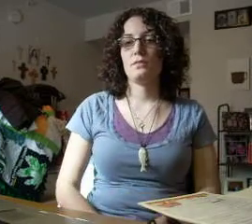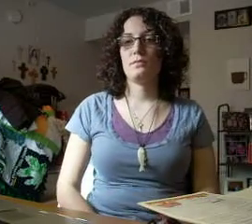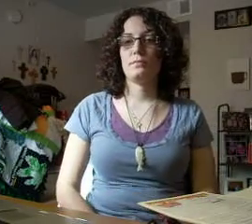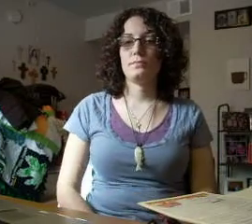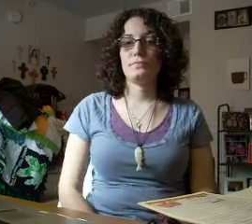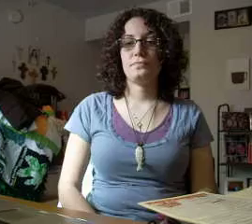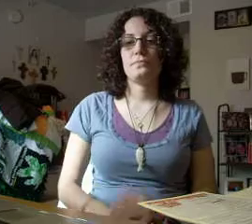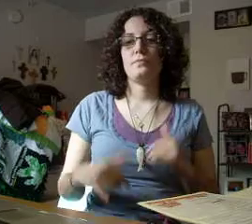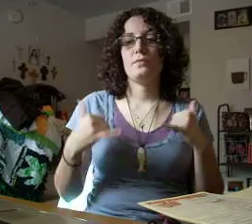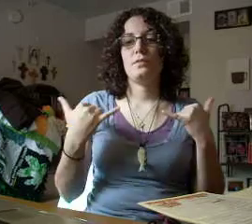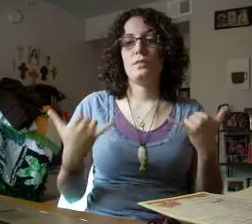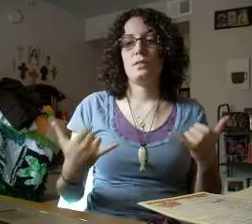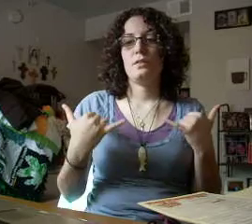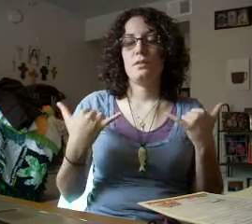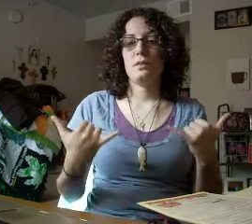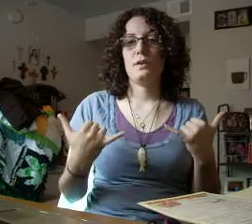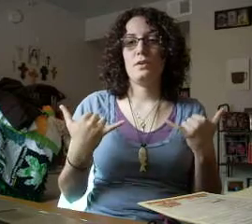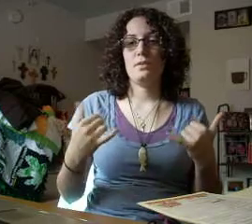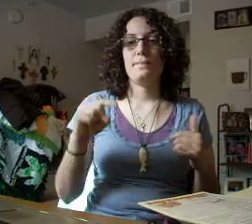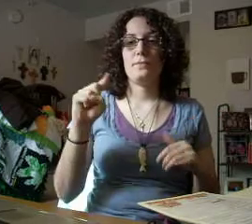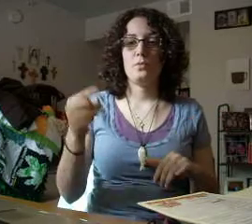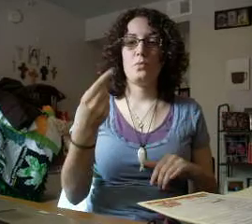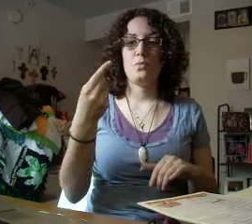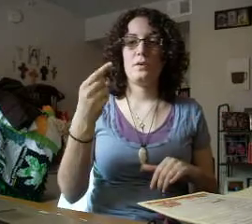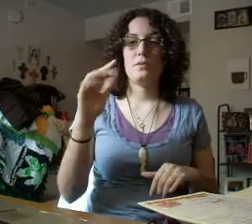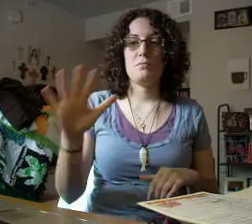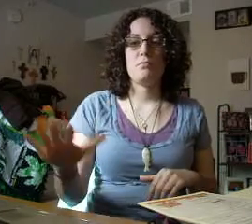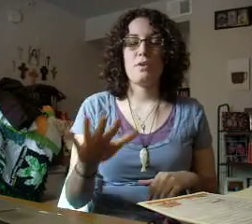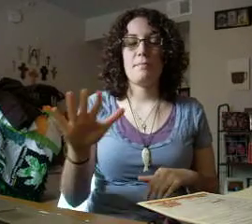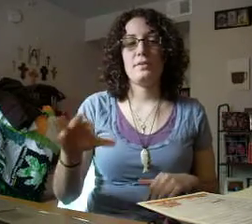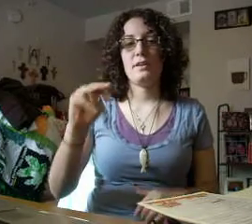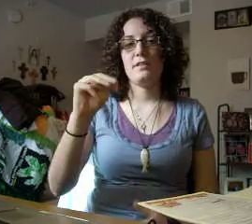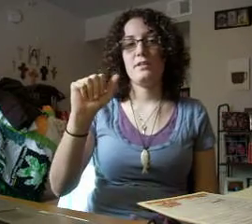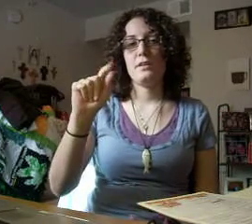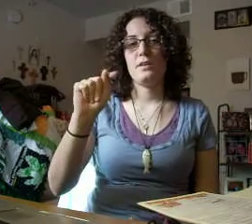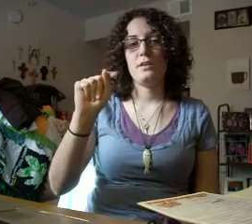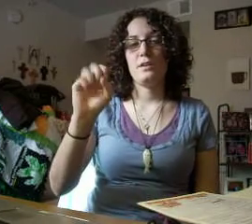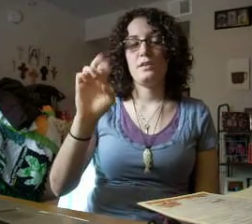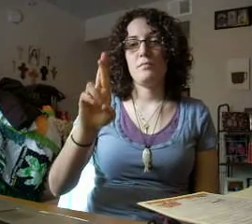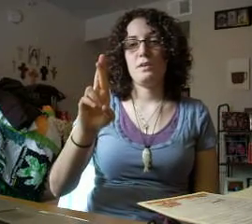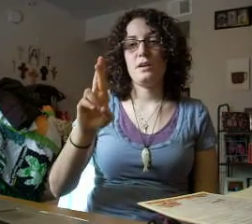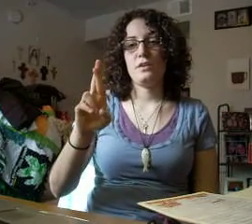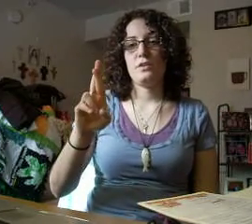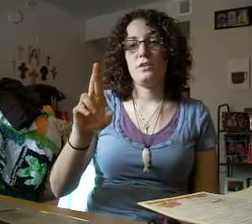Now, one property of matter is whether or not it's solid, liquid, or gas.